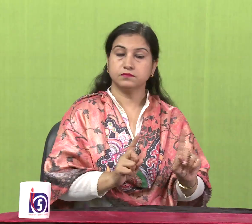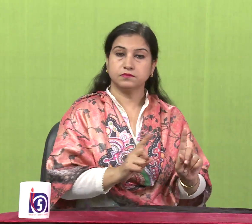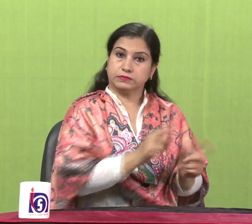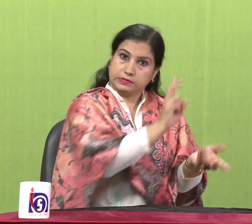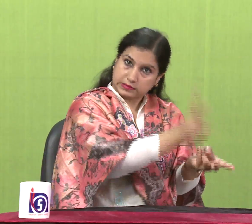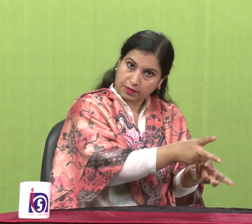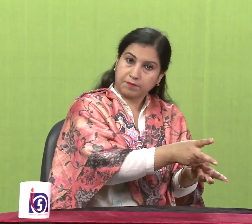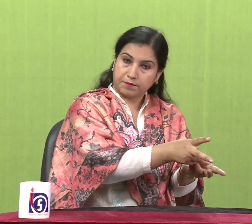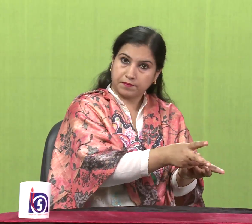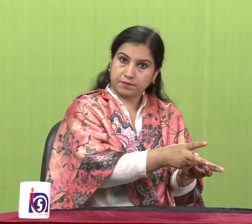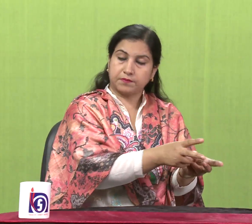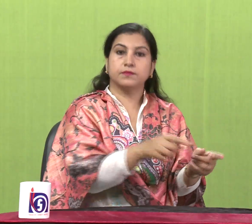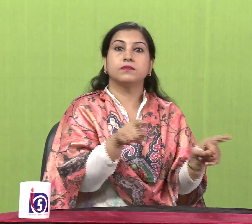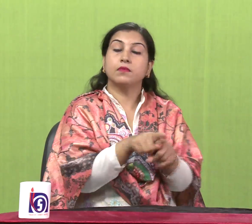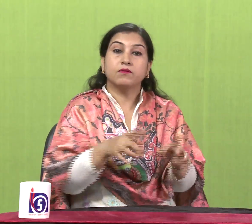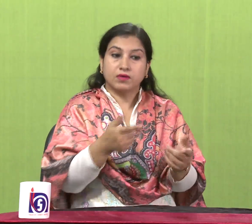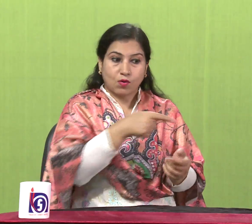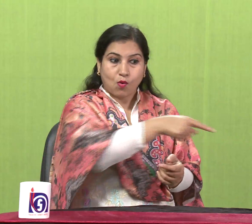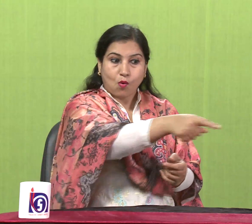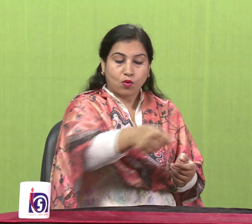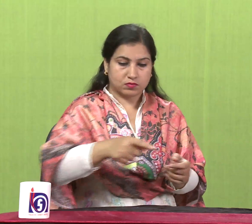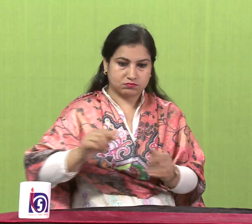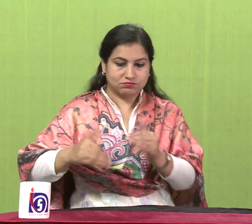they can be used by the future generations.